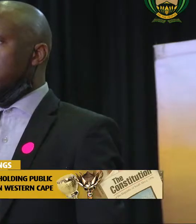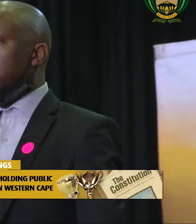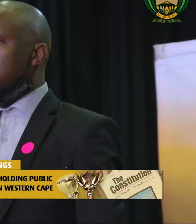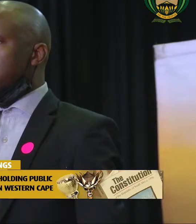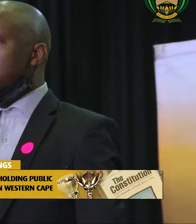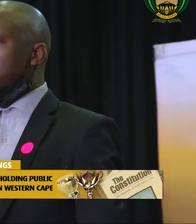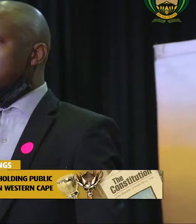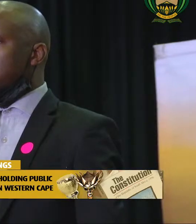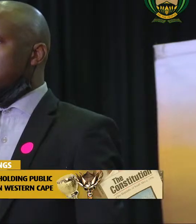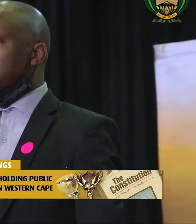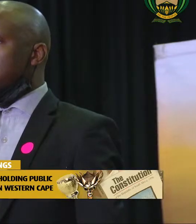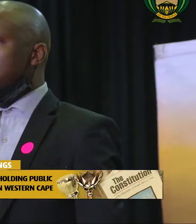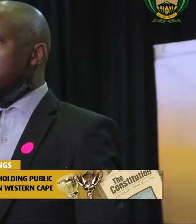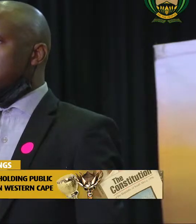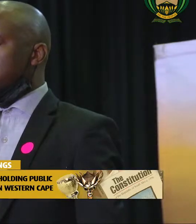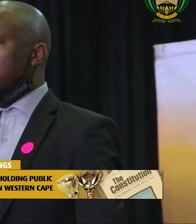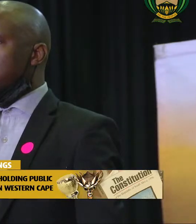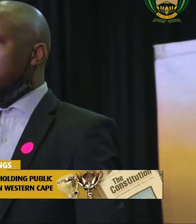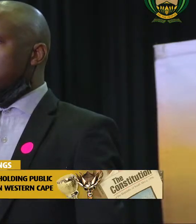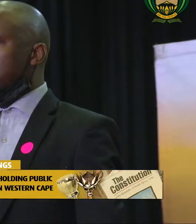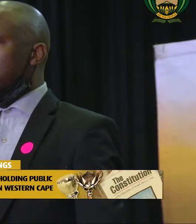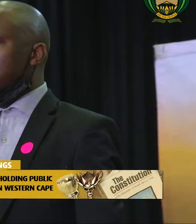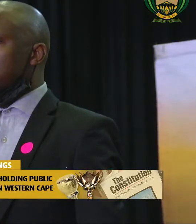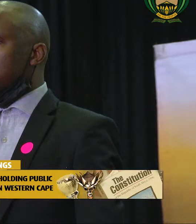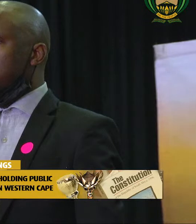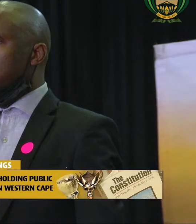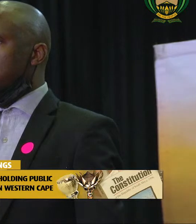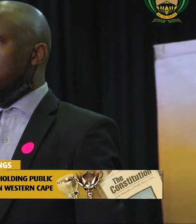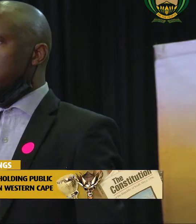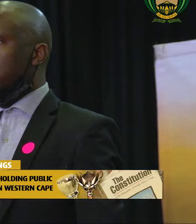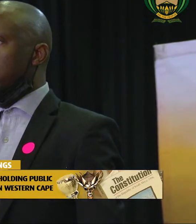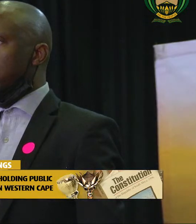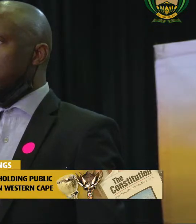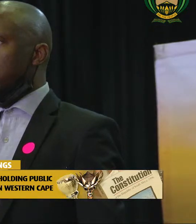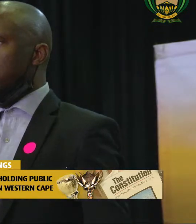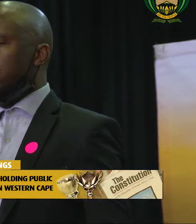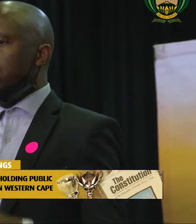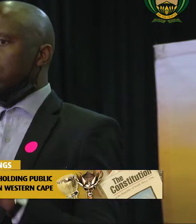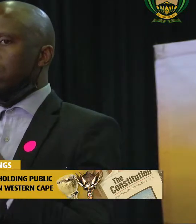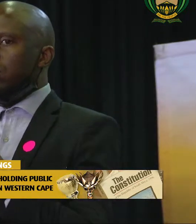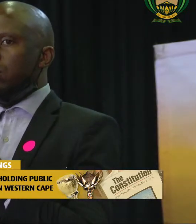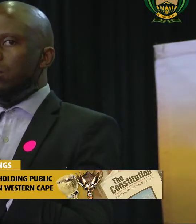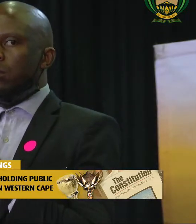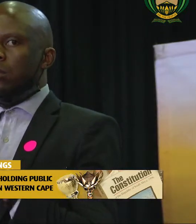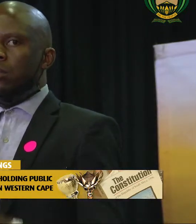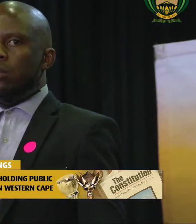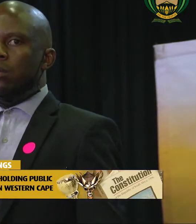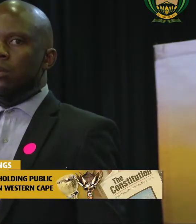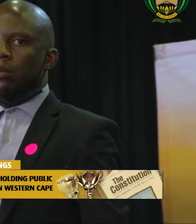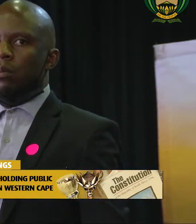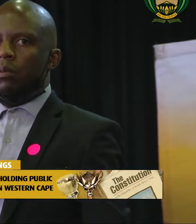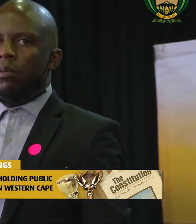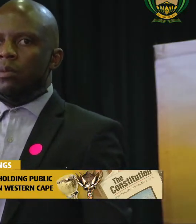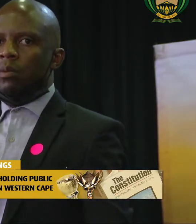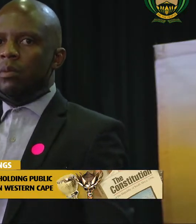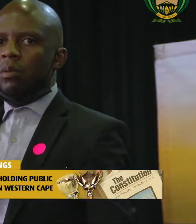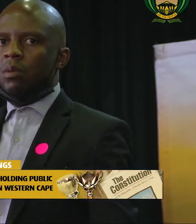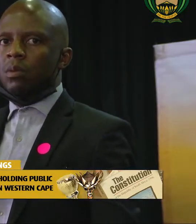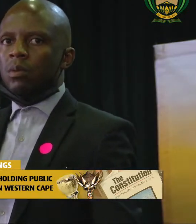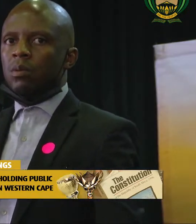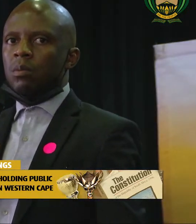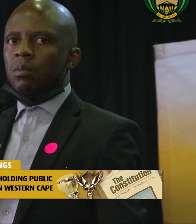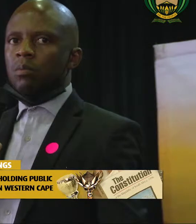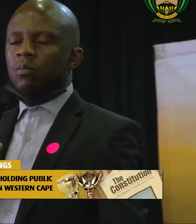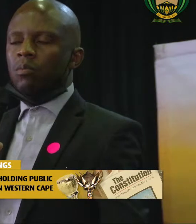kwentsimbi yeshumi nesibini ukuya kwintsimbi yokuqala ibe iyaphethwa okokuthi